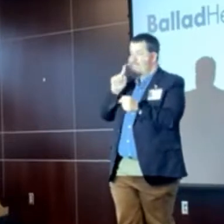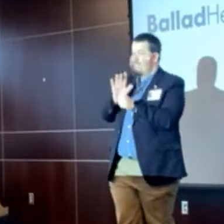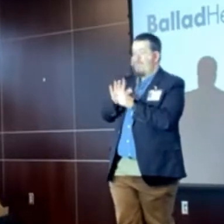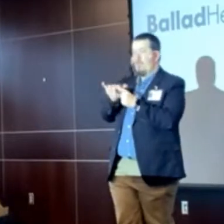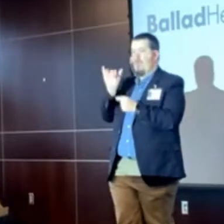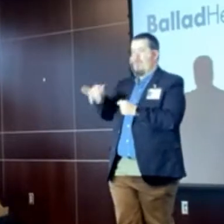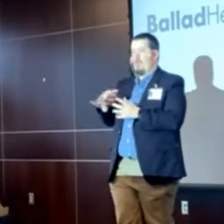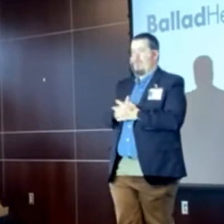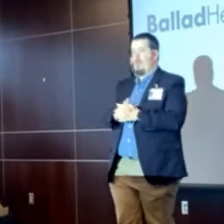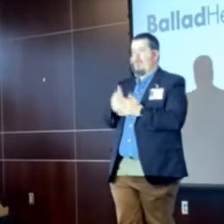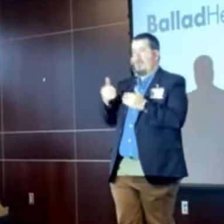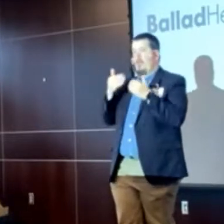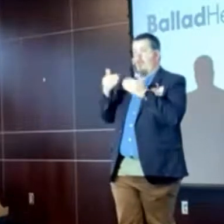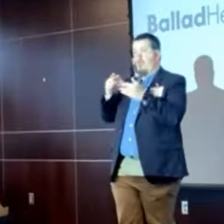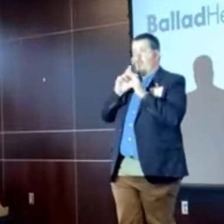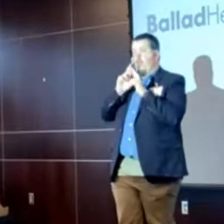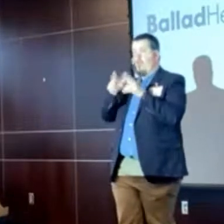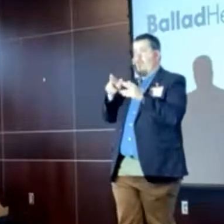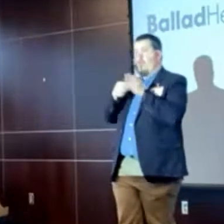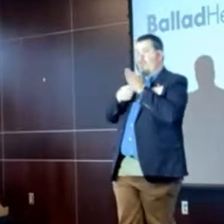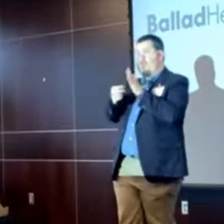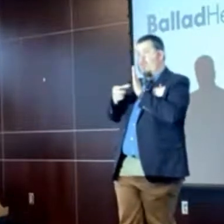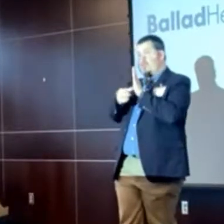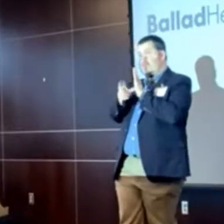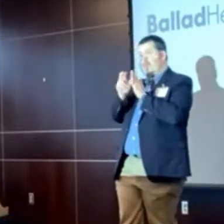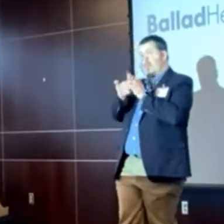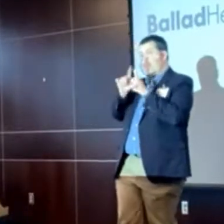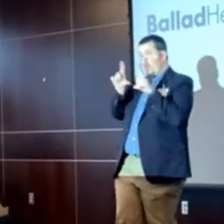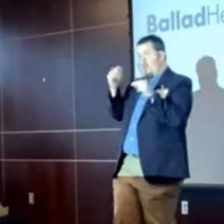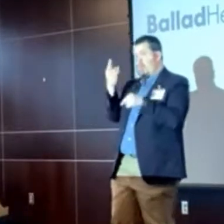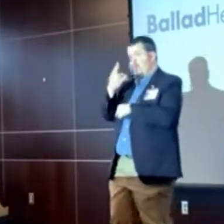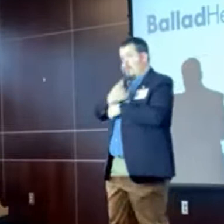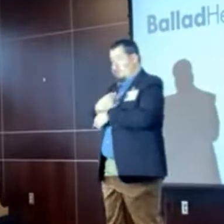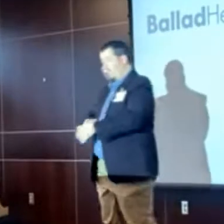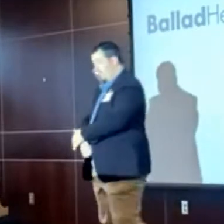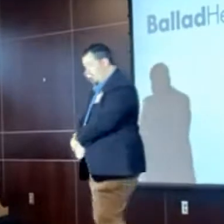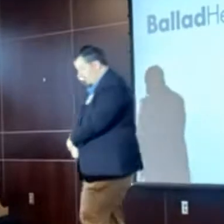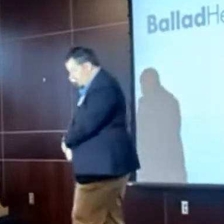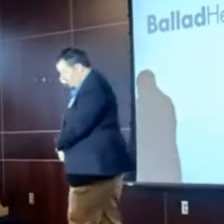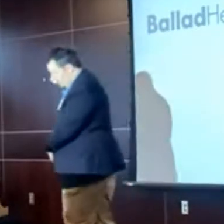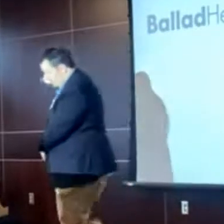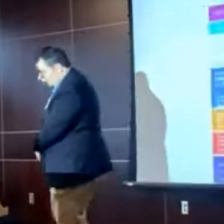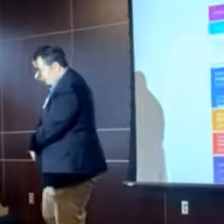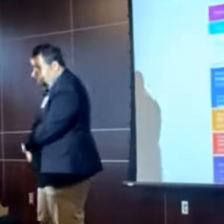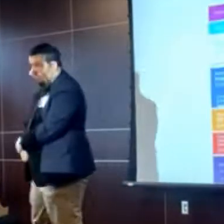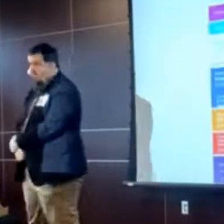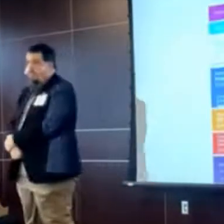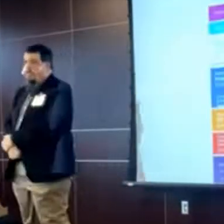that. So let's go ahead and review the scorecard for today, if we could, please.